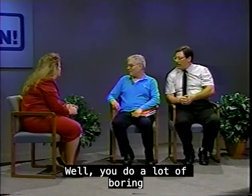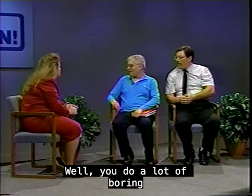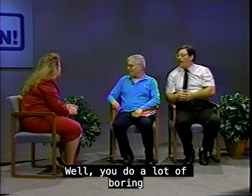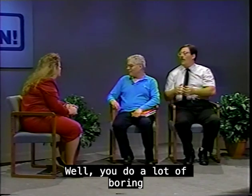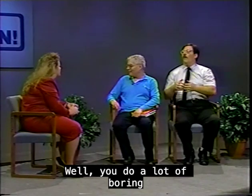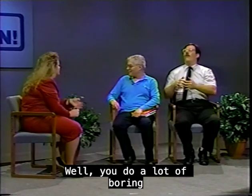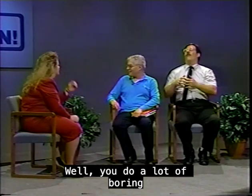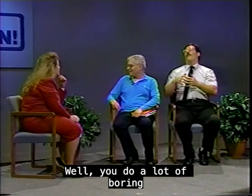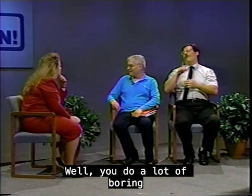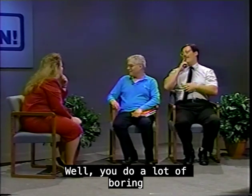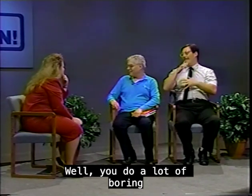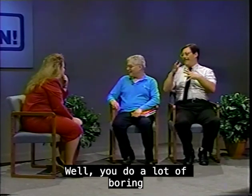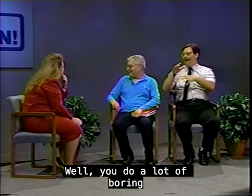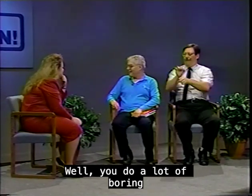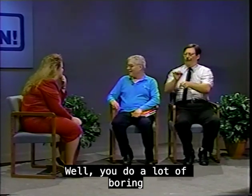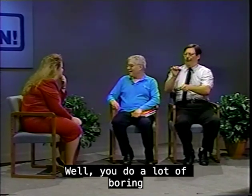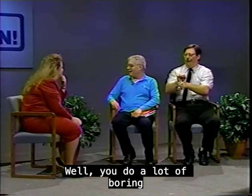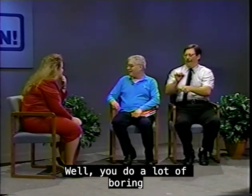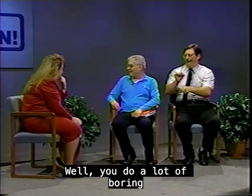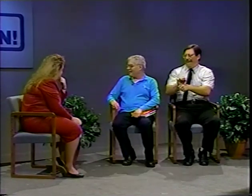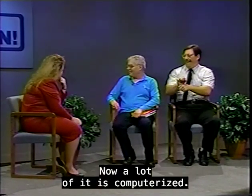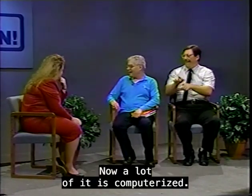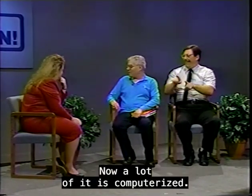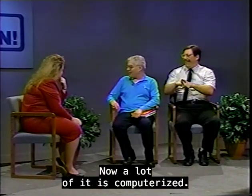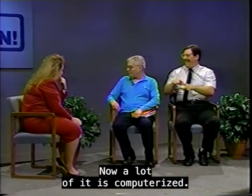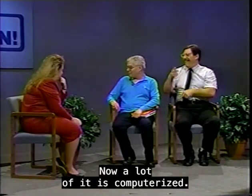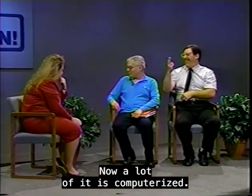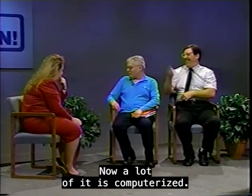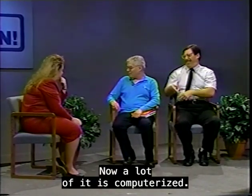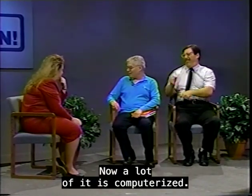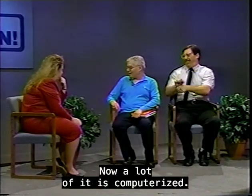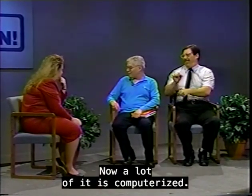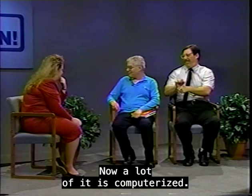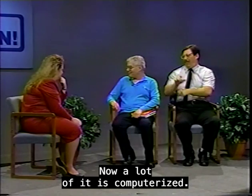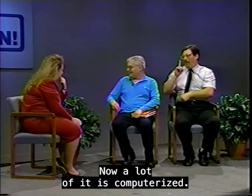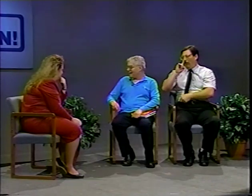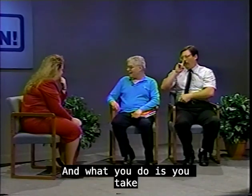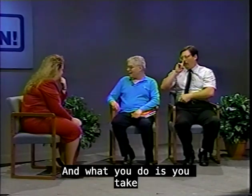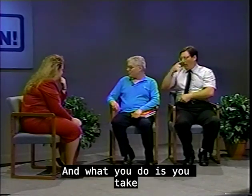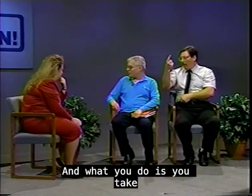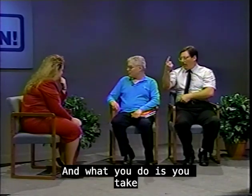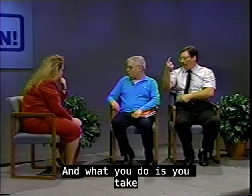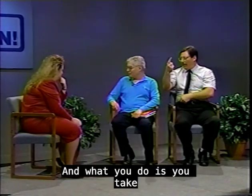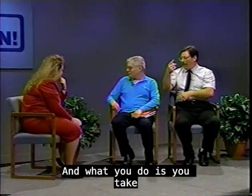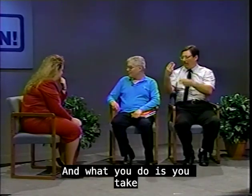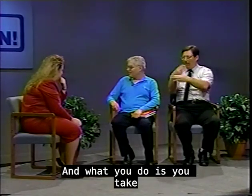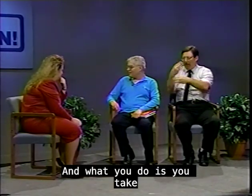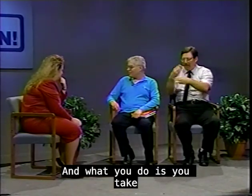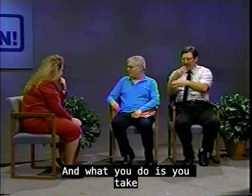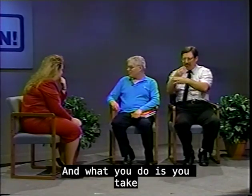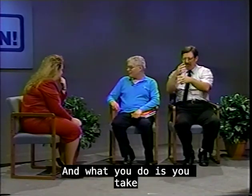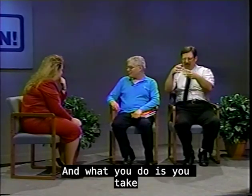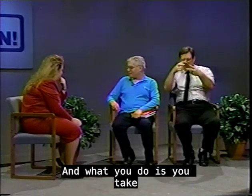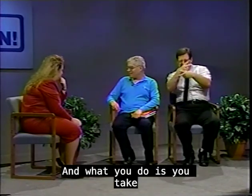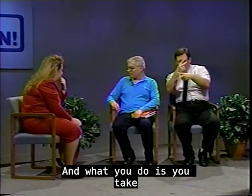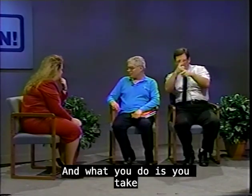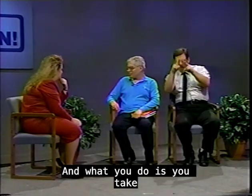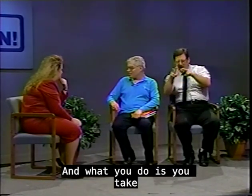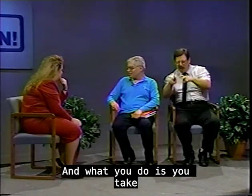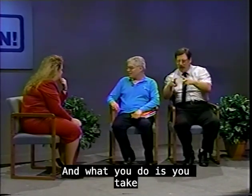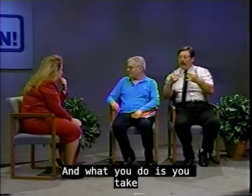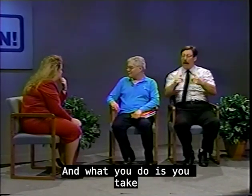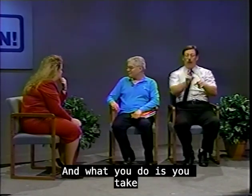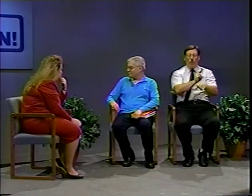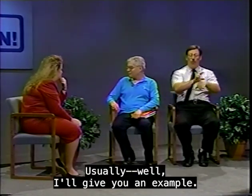boring mathematical work for that. Now a lot of it is computerized. And what you do is you take the